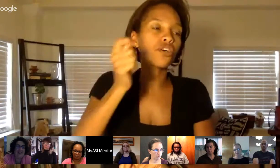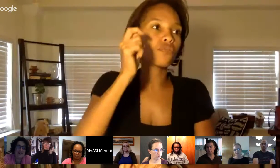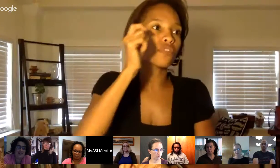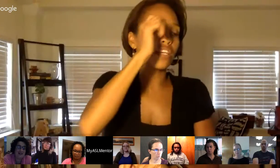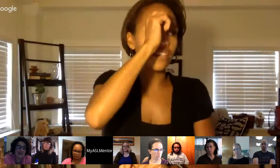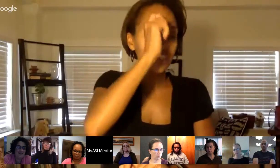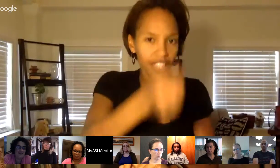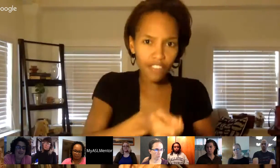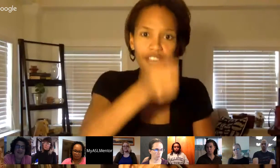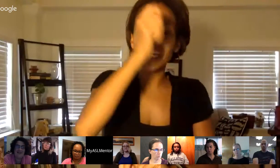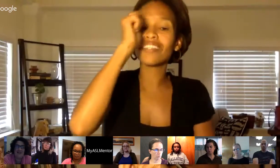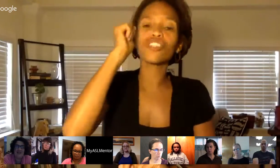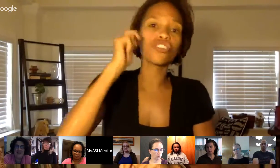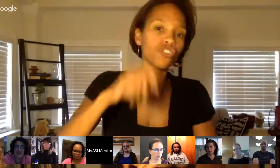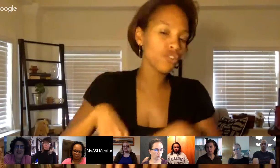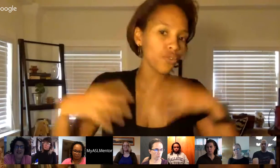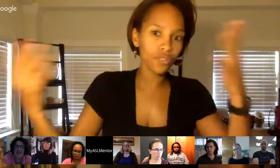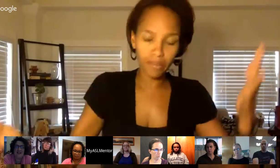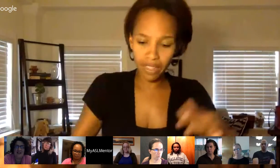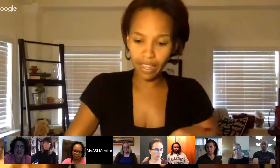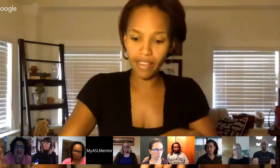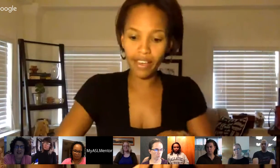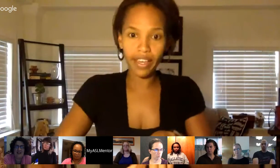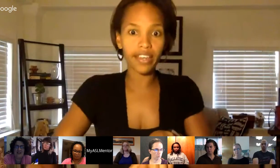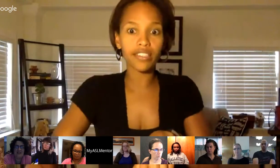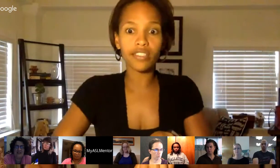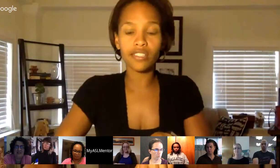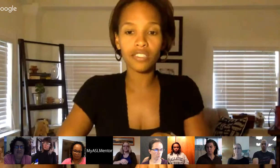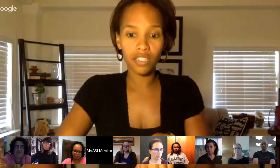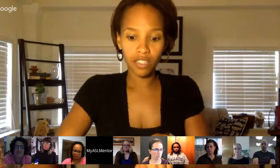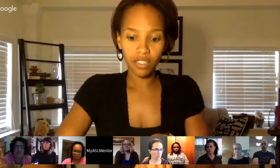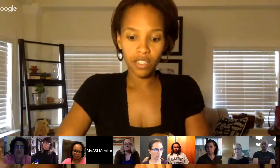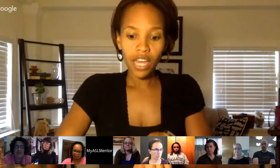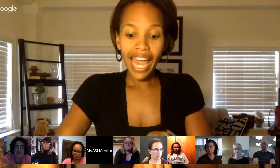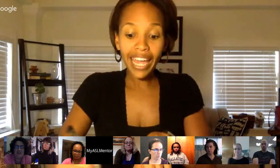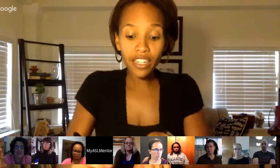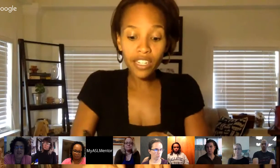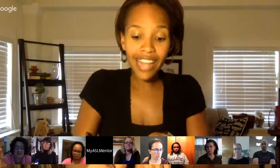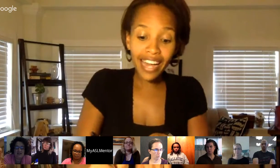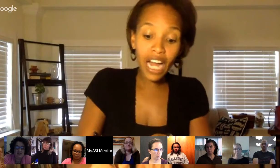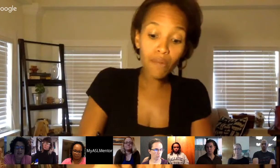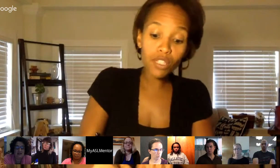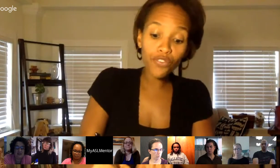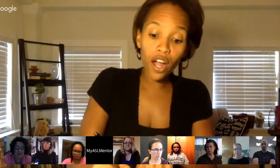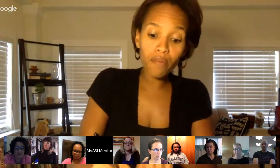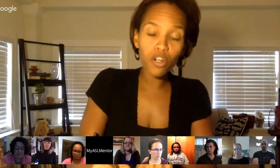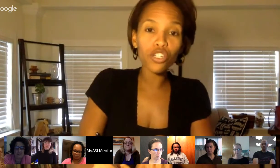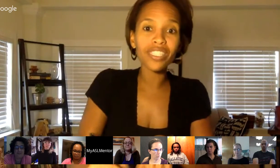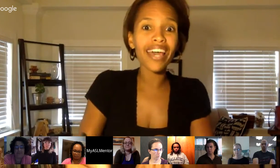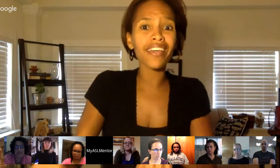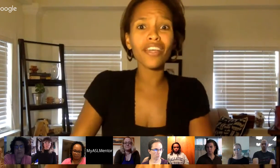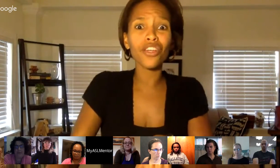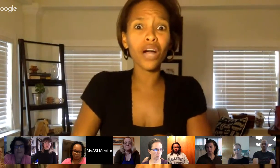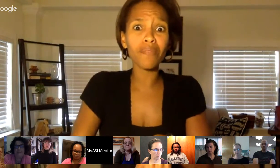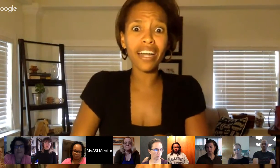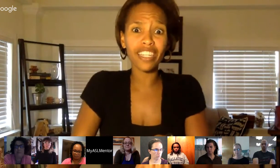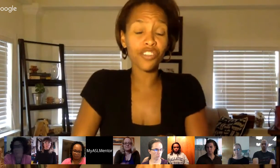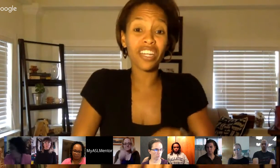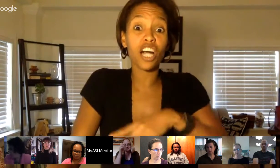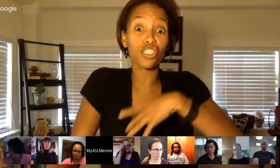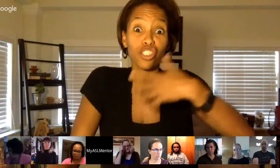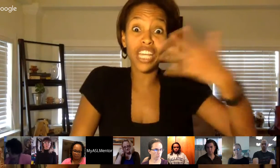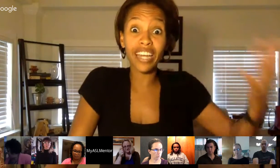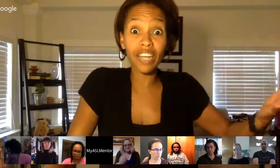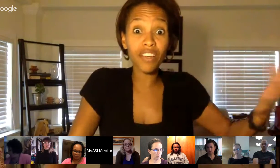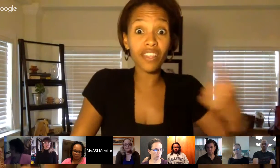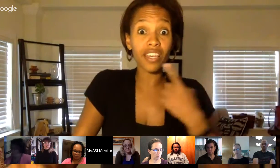you know, give recognition to, something like that, yes. And that comes from her saying, you know, I'm not necessarily